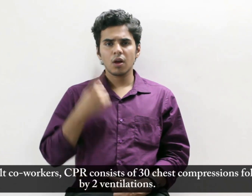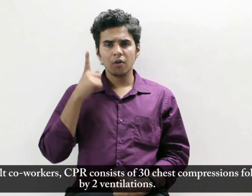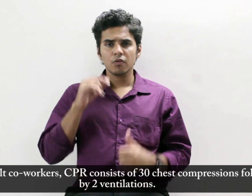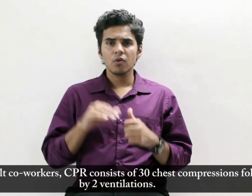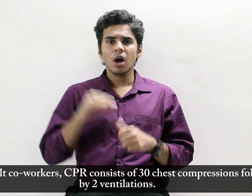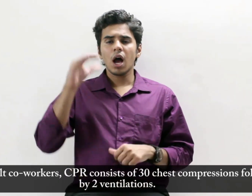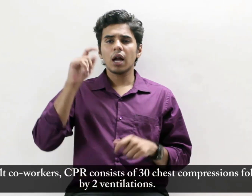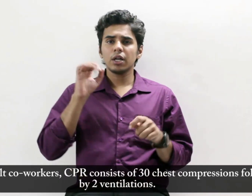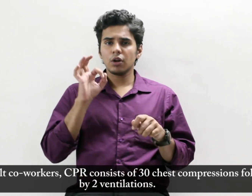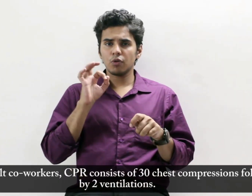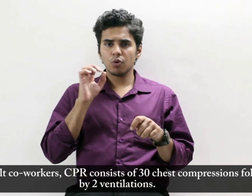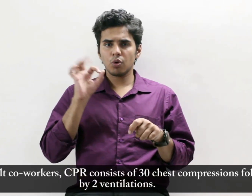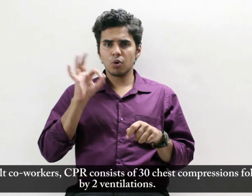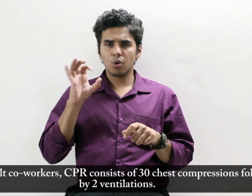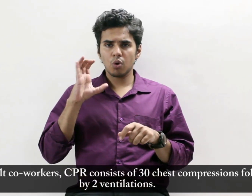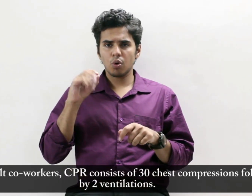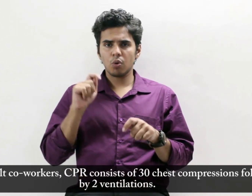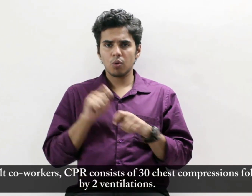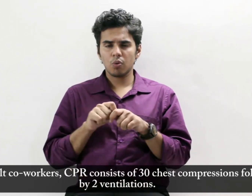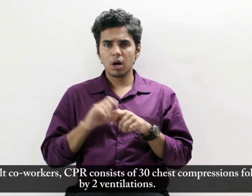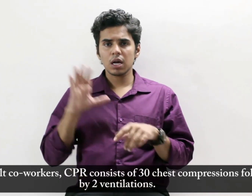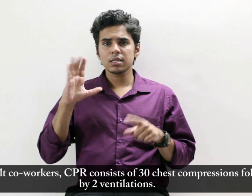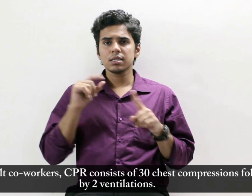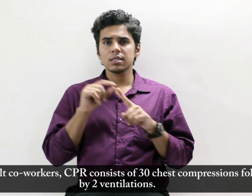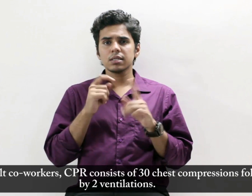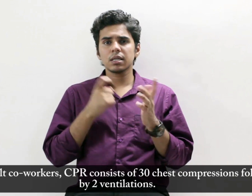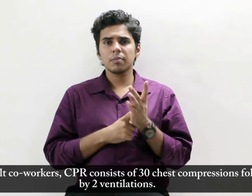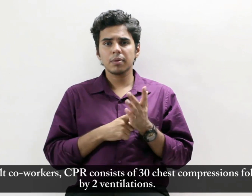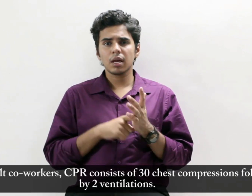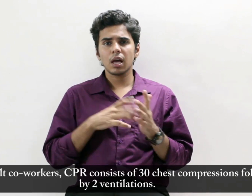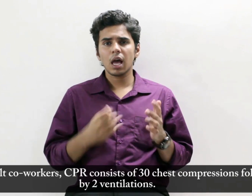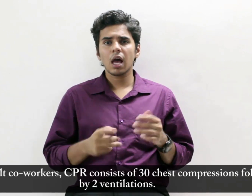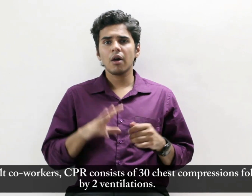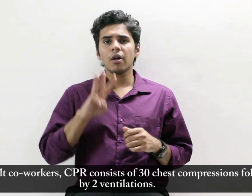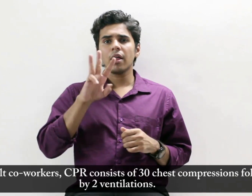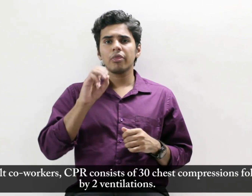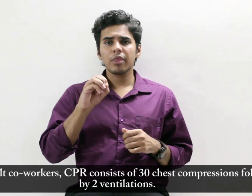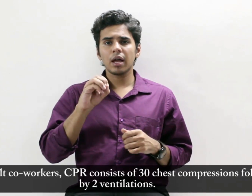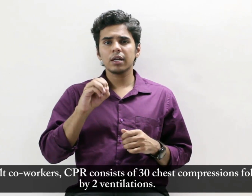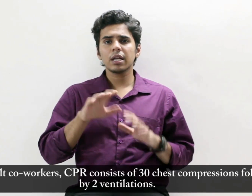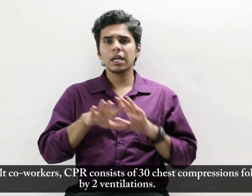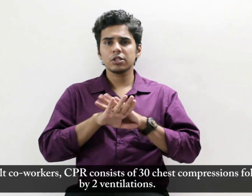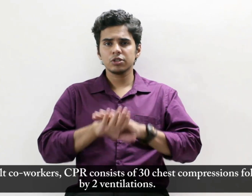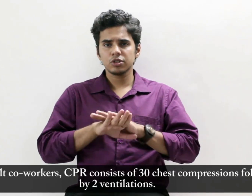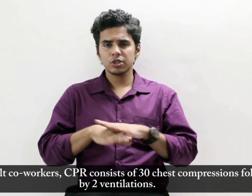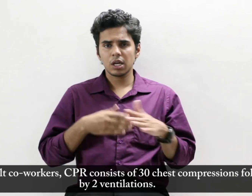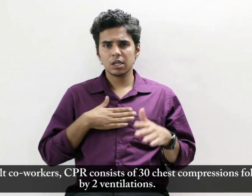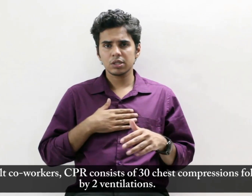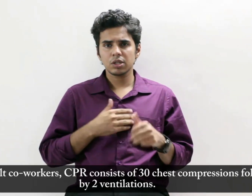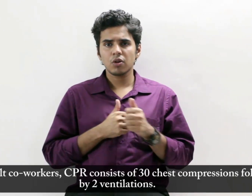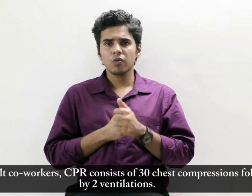For adult co-workers, CPR consists of 30 chest compressions followed by 2